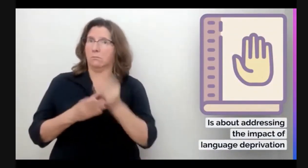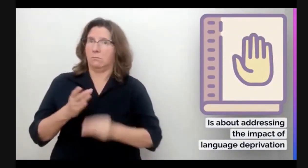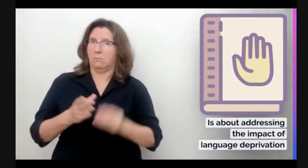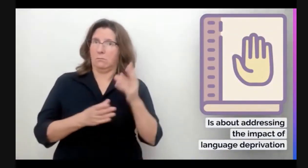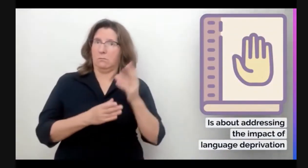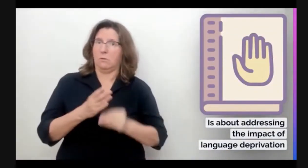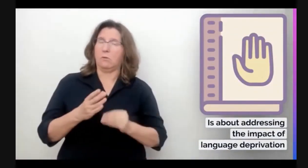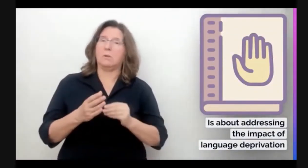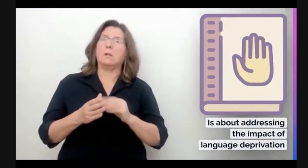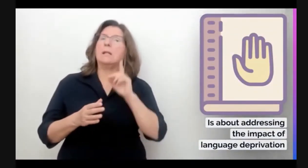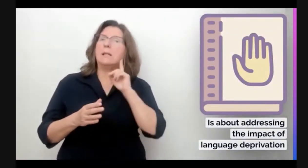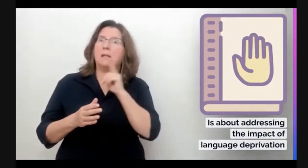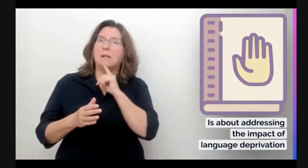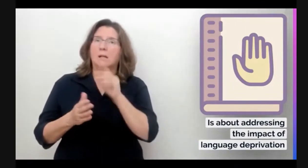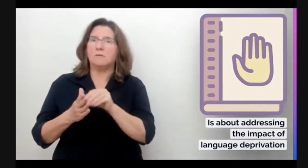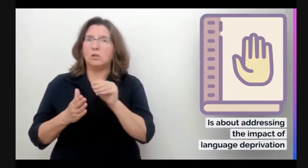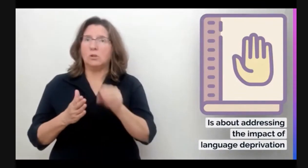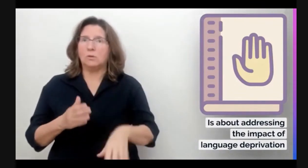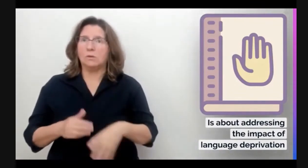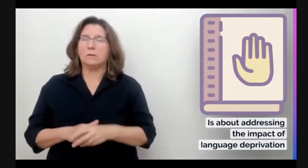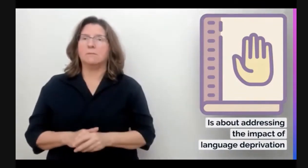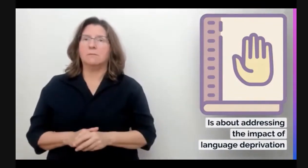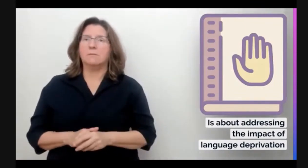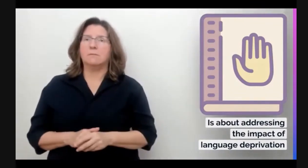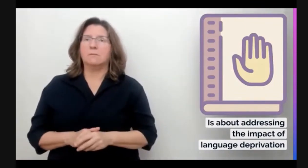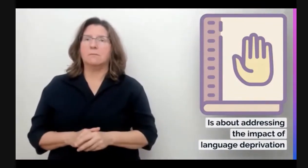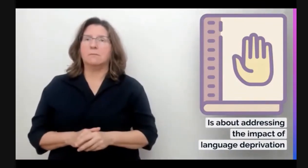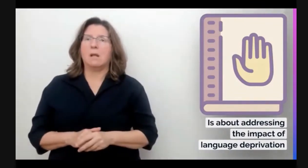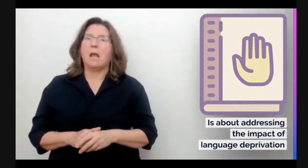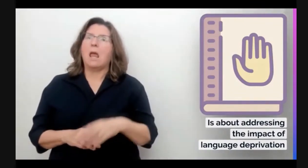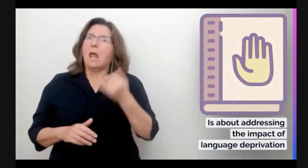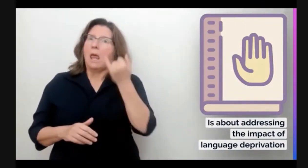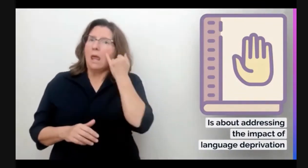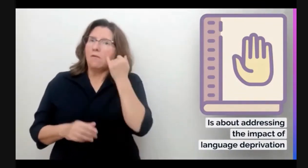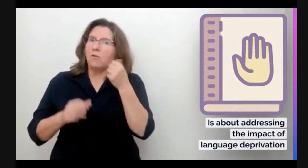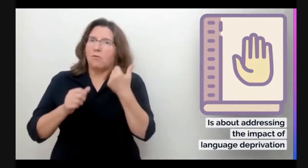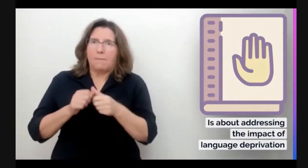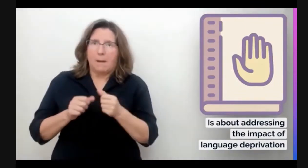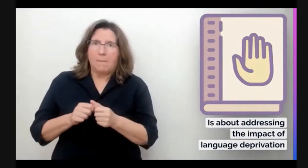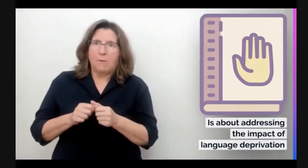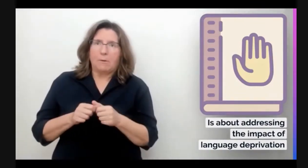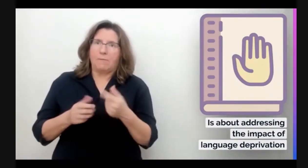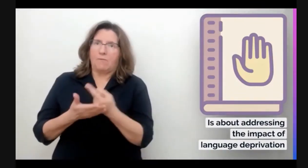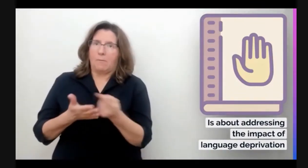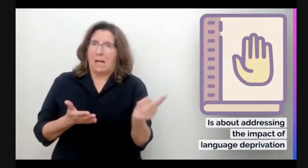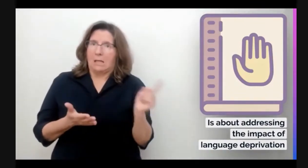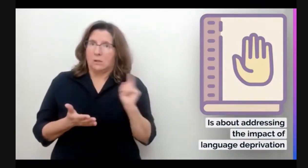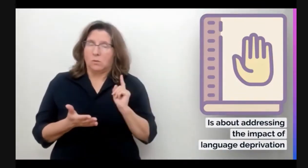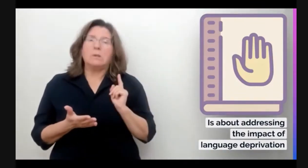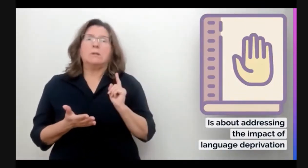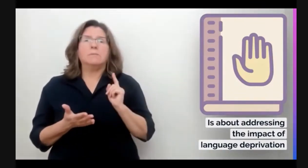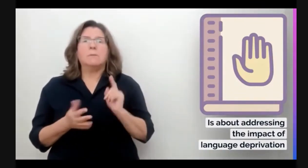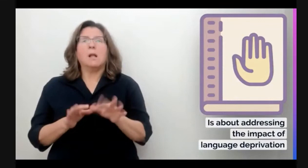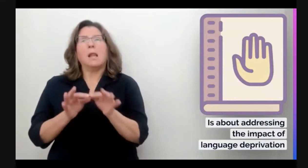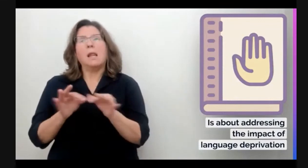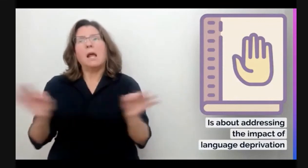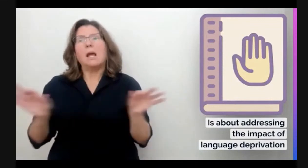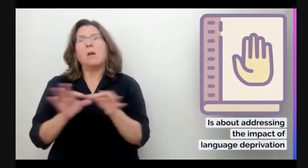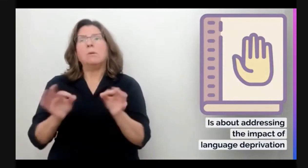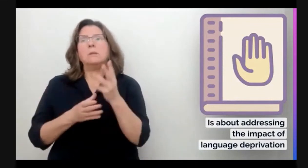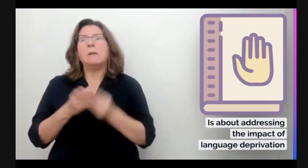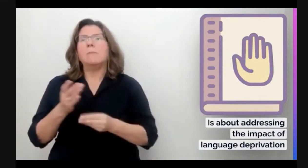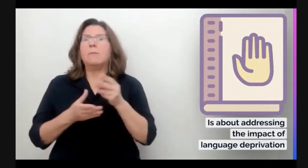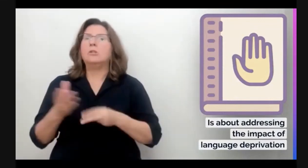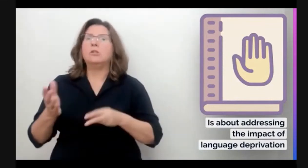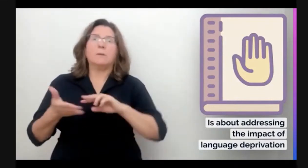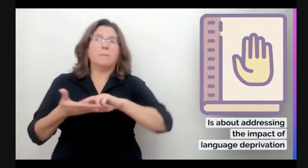addressing the impact of language deprivation on deaf learners. You may recall from last week that language